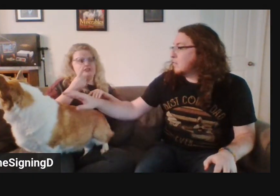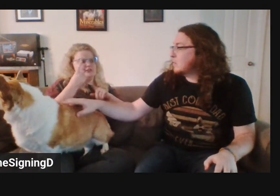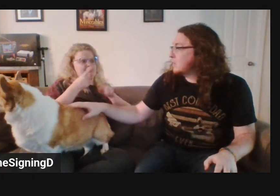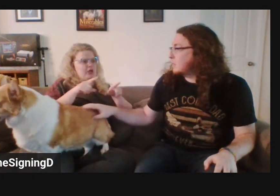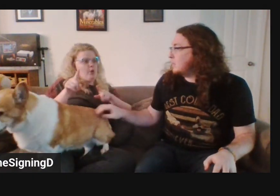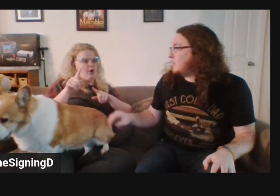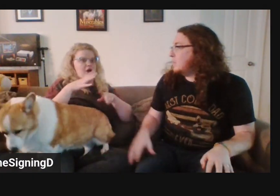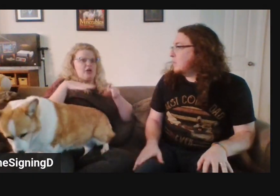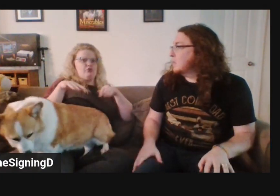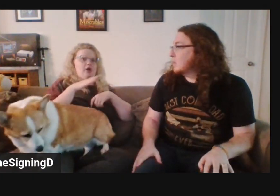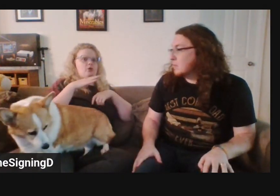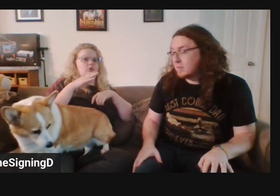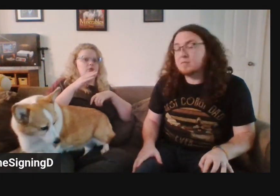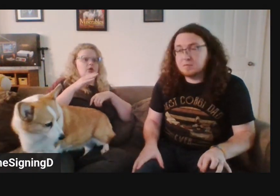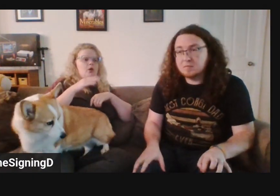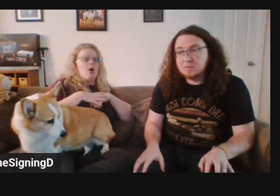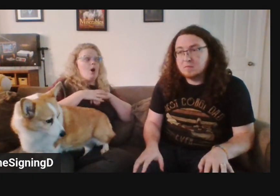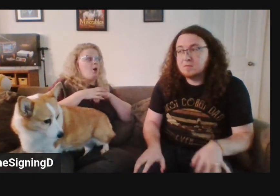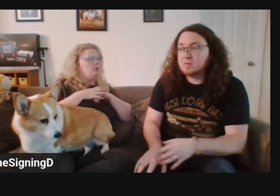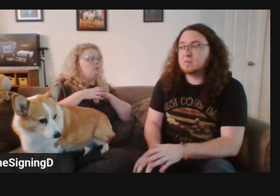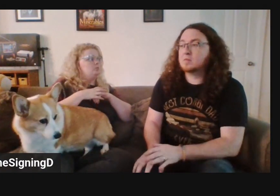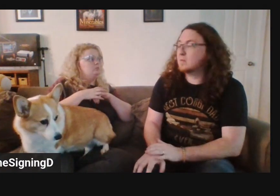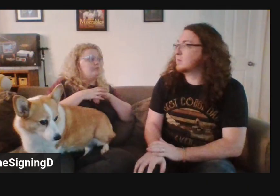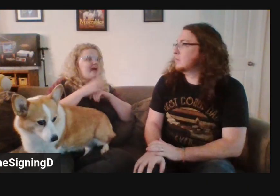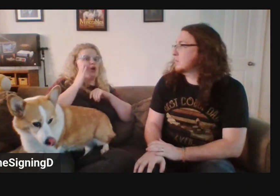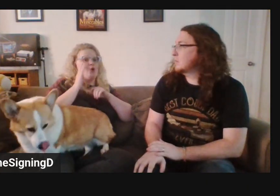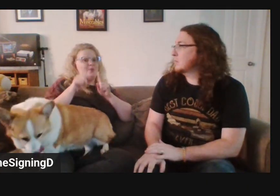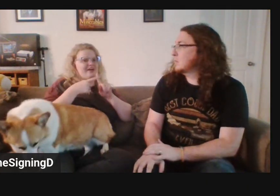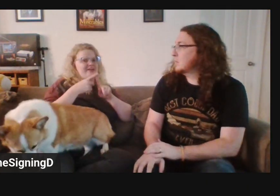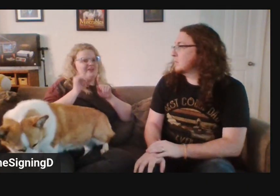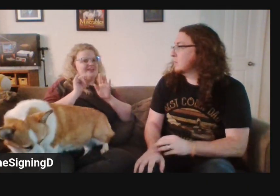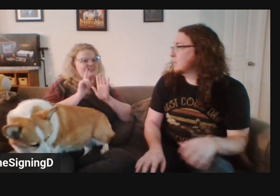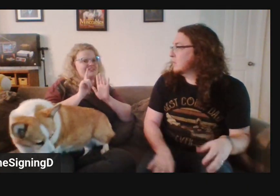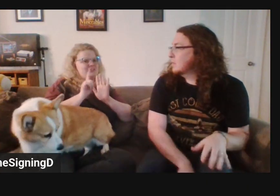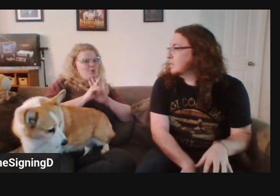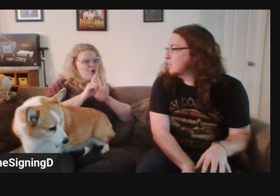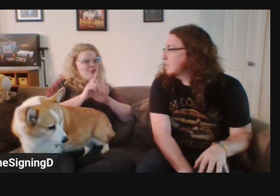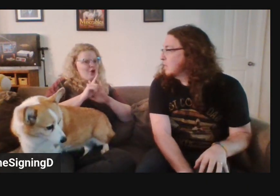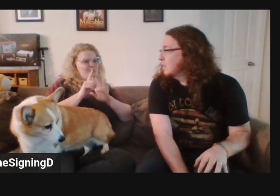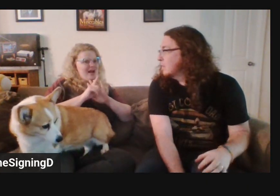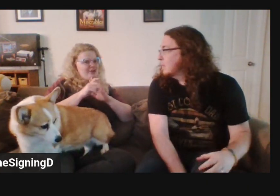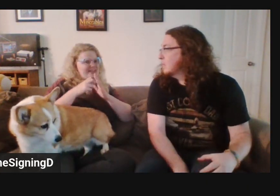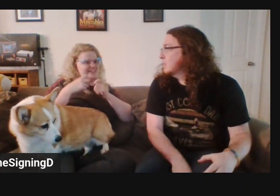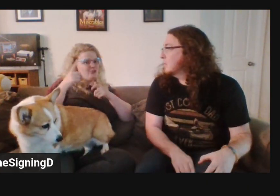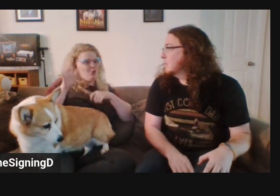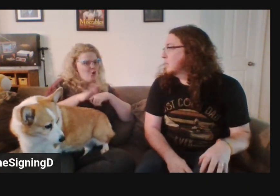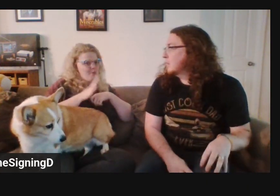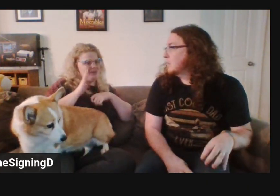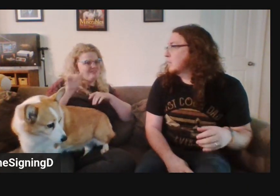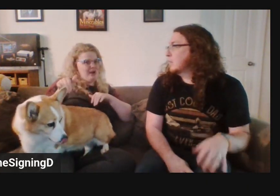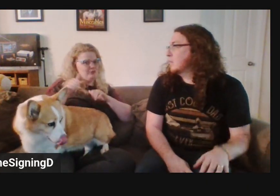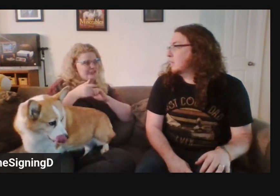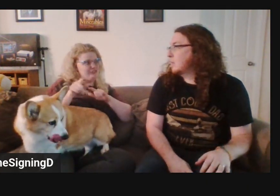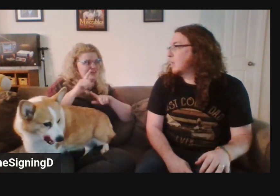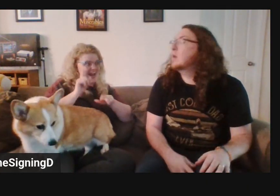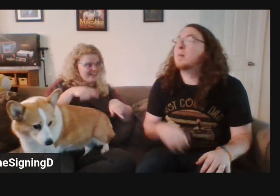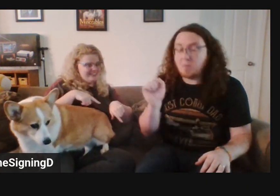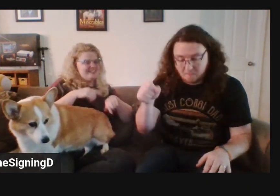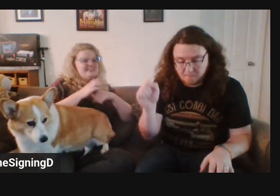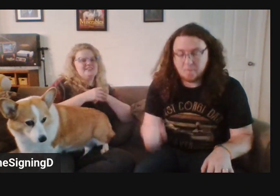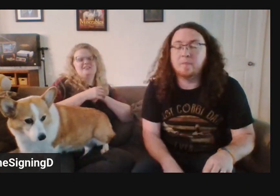Or if there's something going on at home, I know when I like the smoke a line battery, smoke, because of how